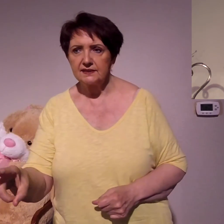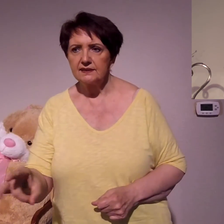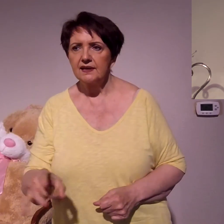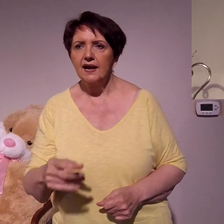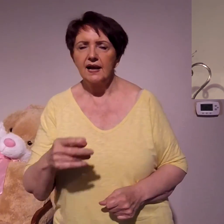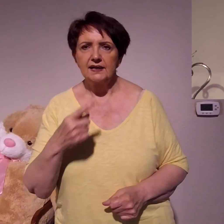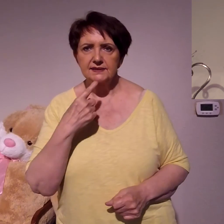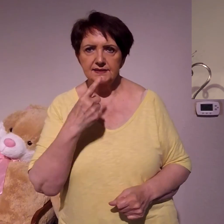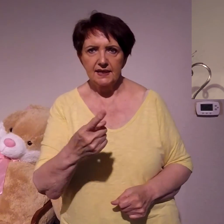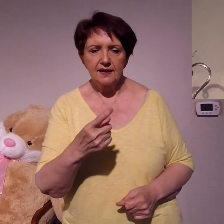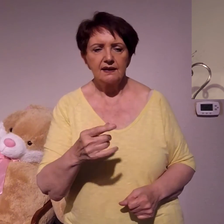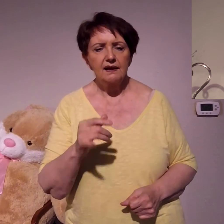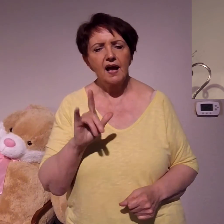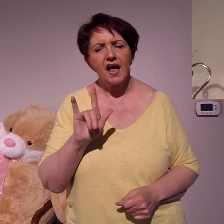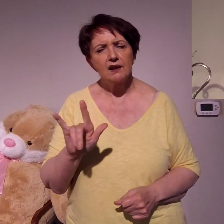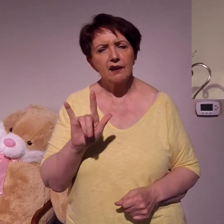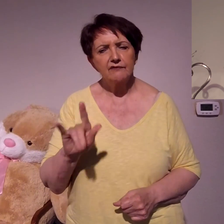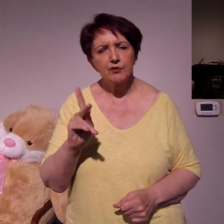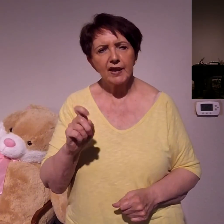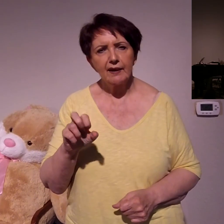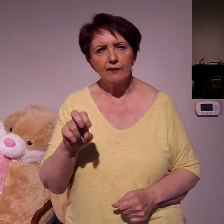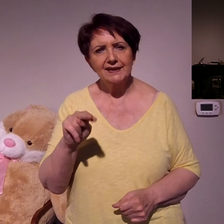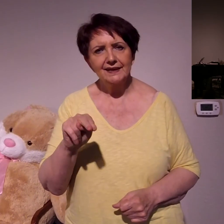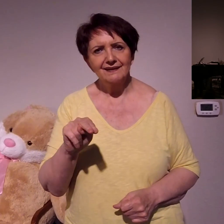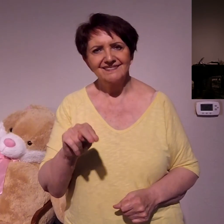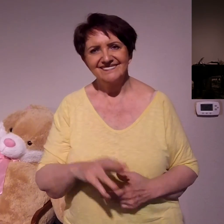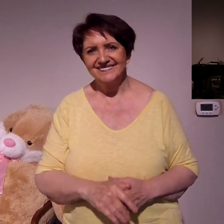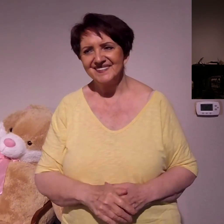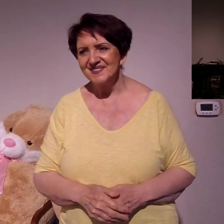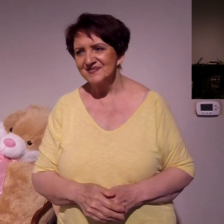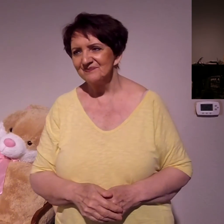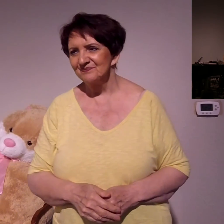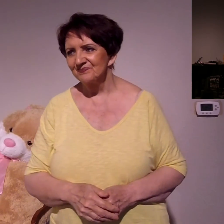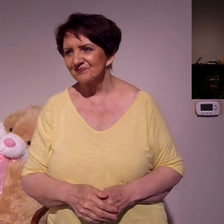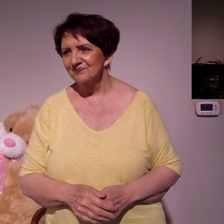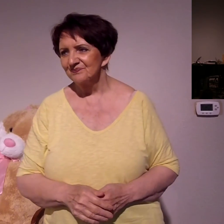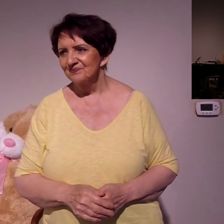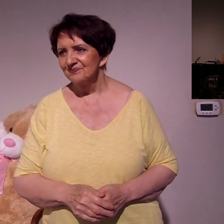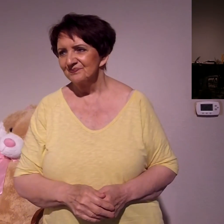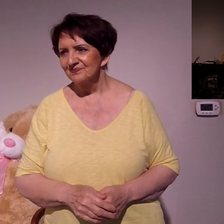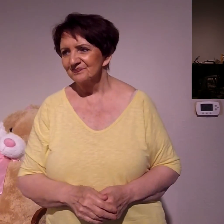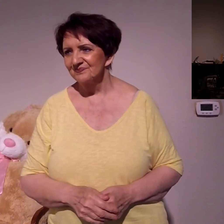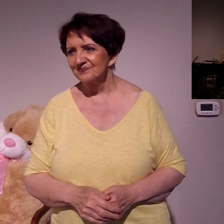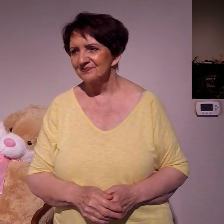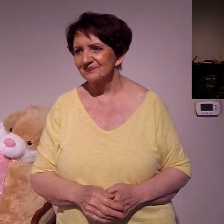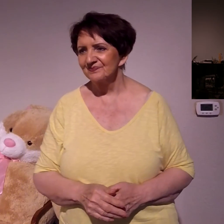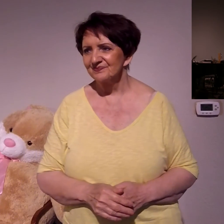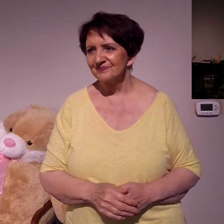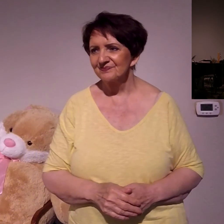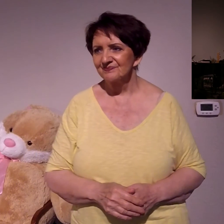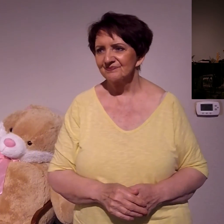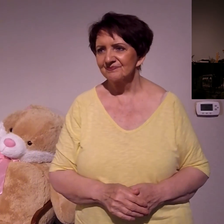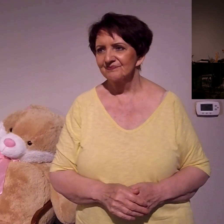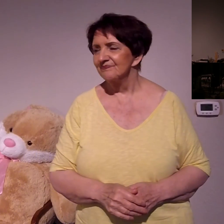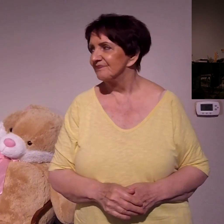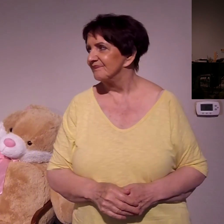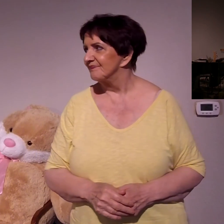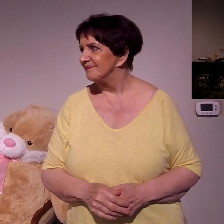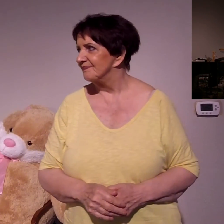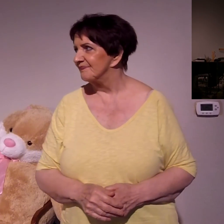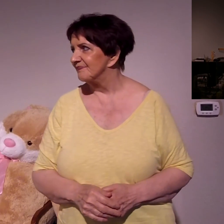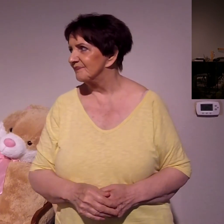That was my unexpected blessing, is to know that. Really, Karen, how could you have ever thought that would help a relationship and